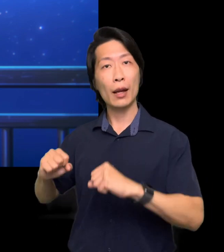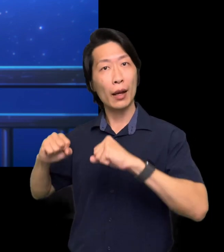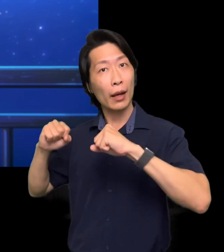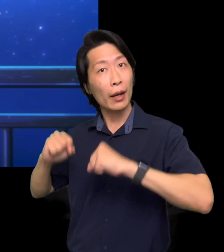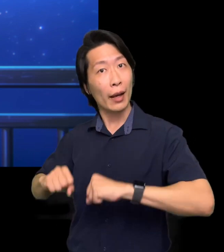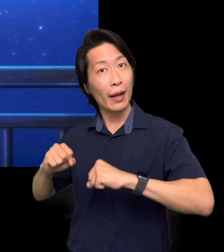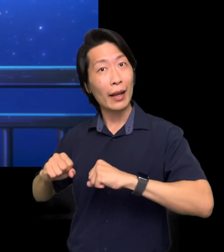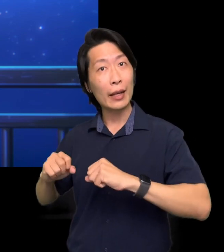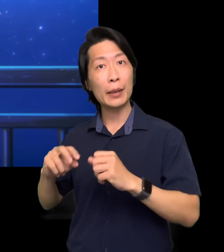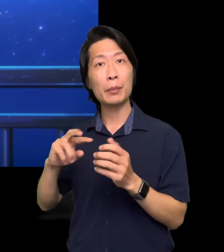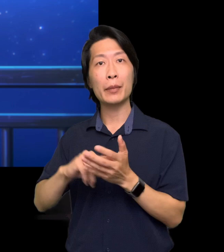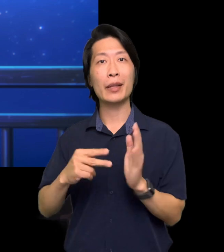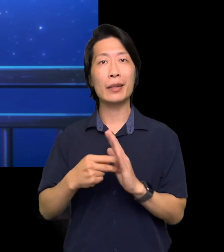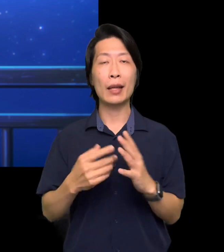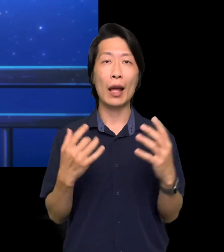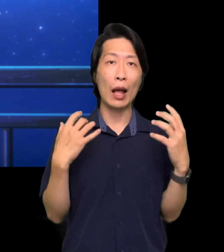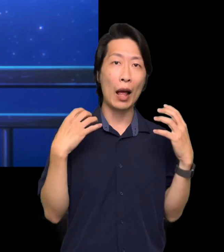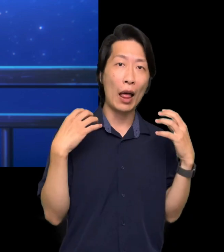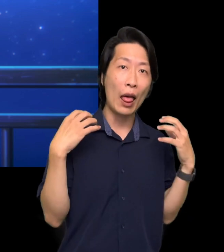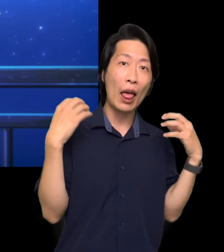where that can mean different meanings.